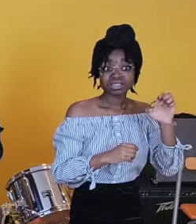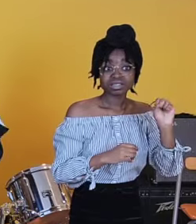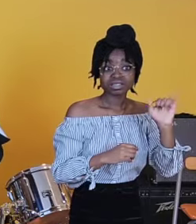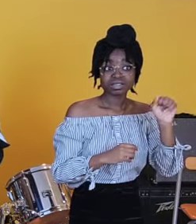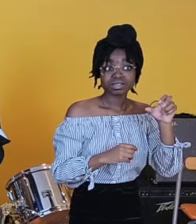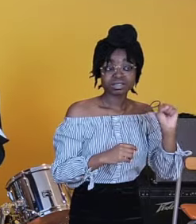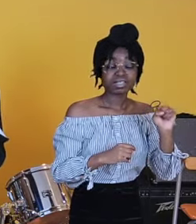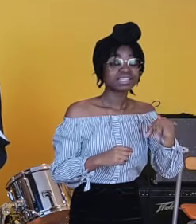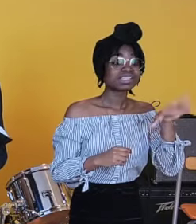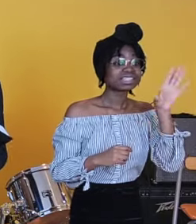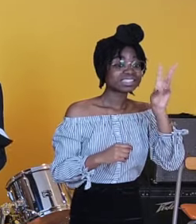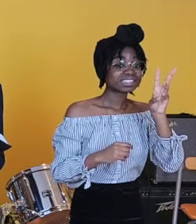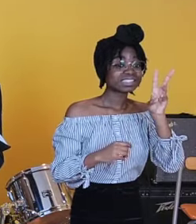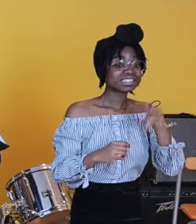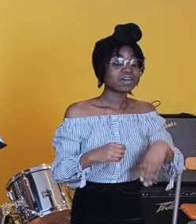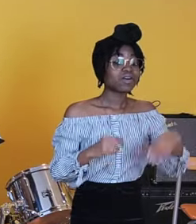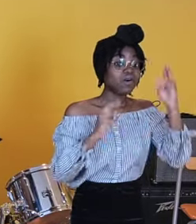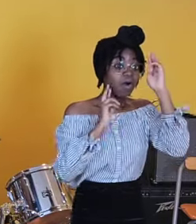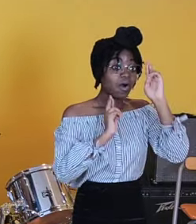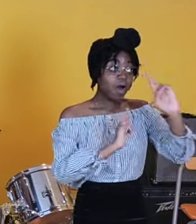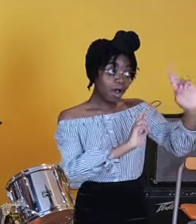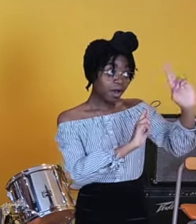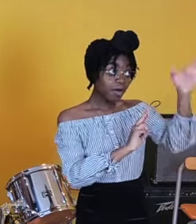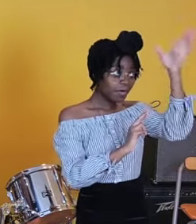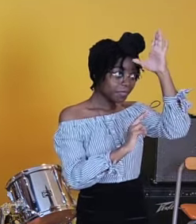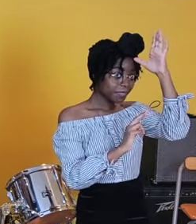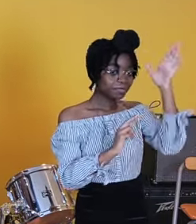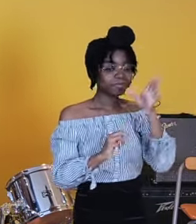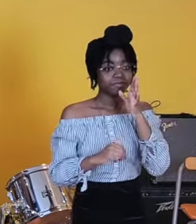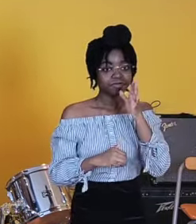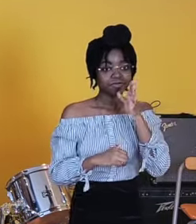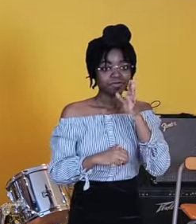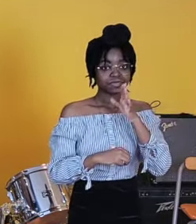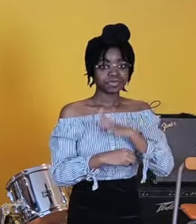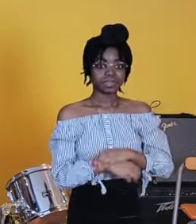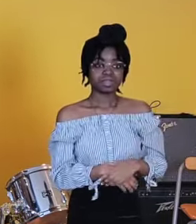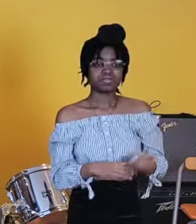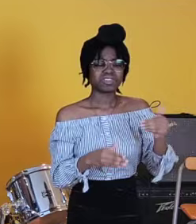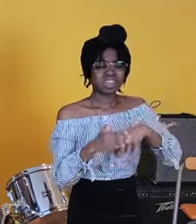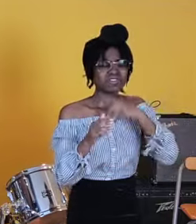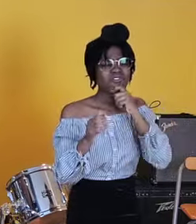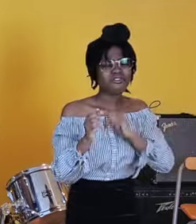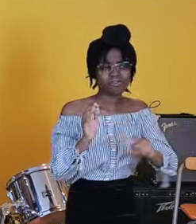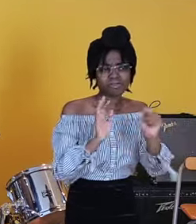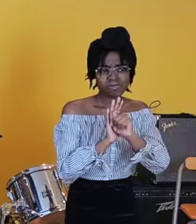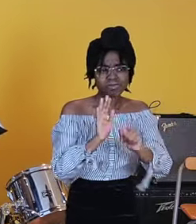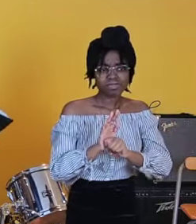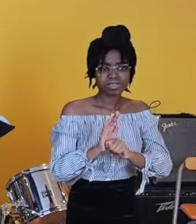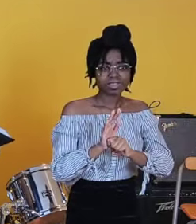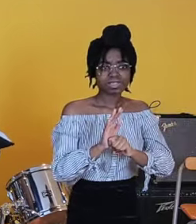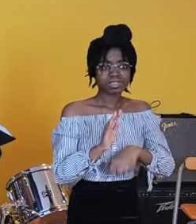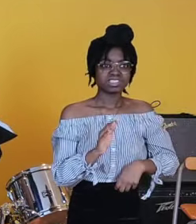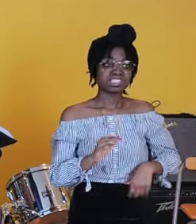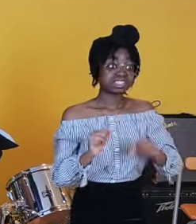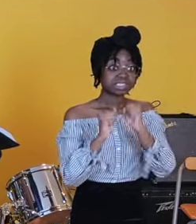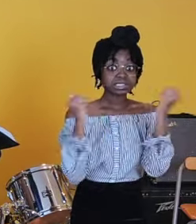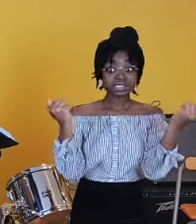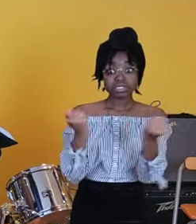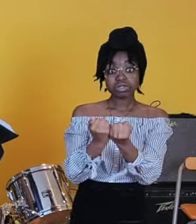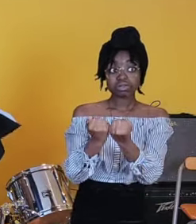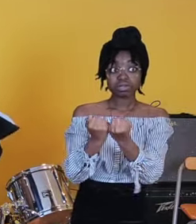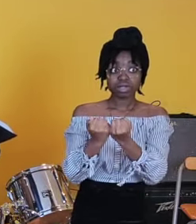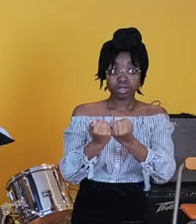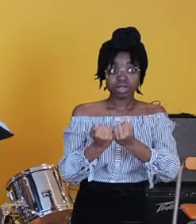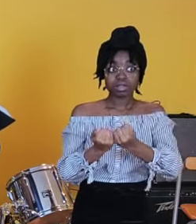right? And we have taught that also in the Old Testament. So we are grateful that even secular society has put aside a time